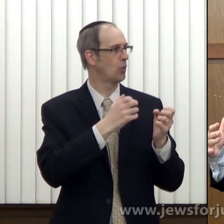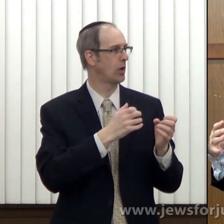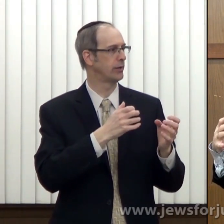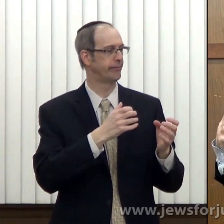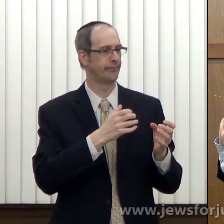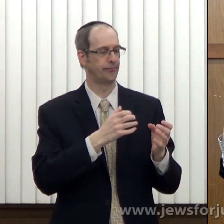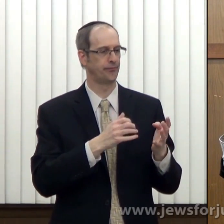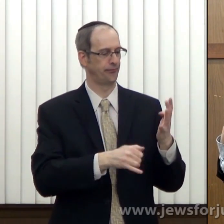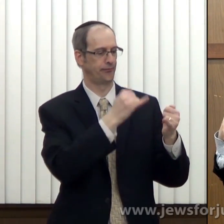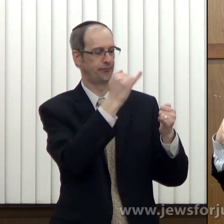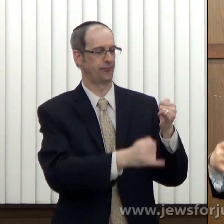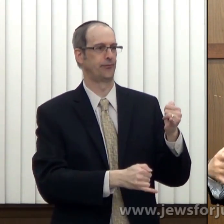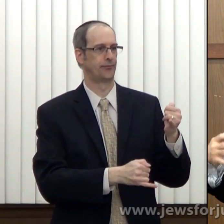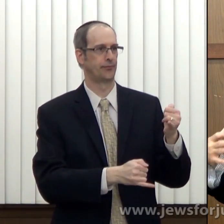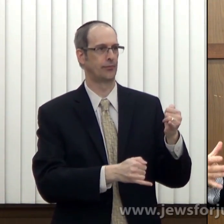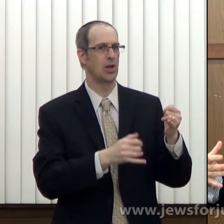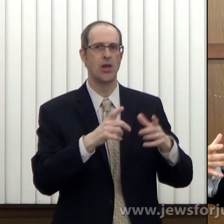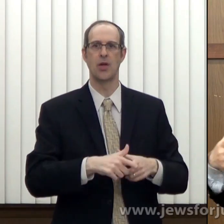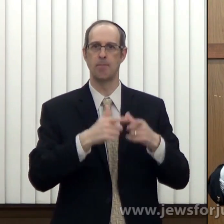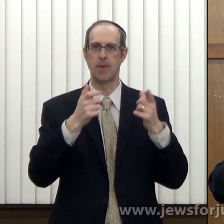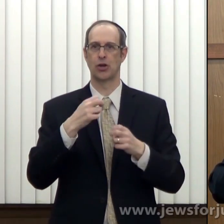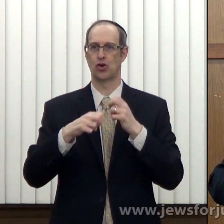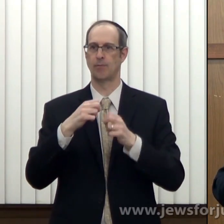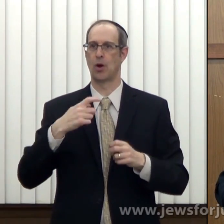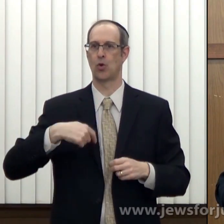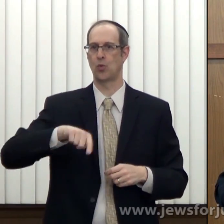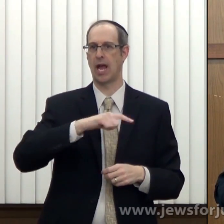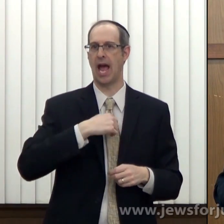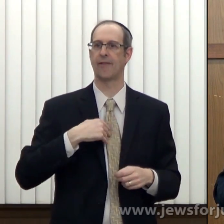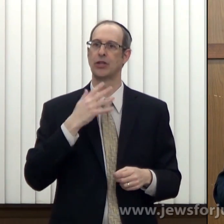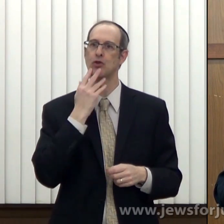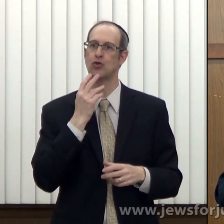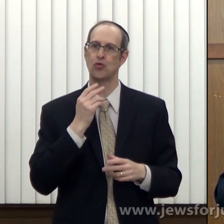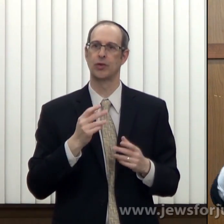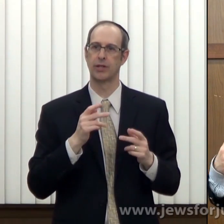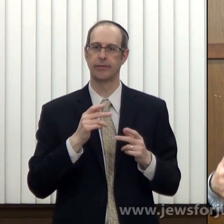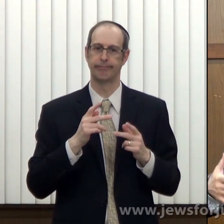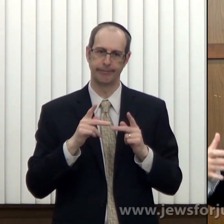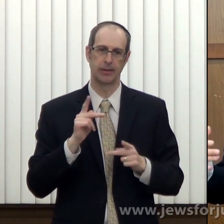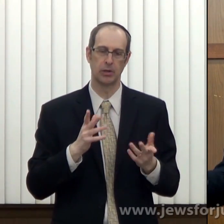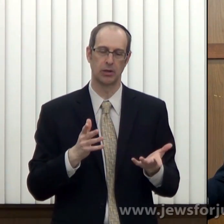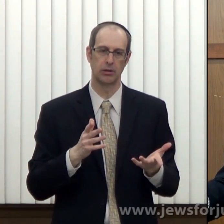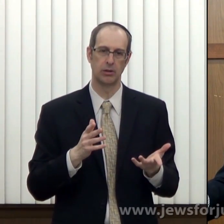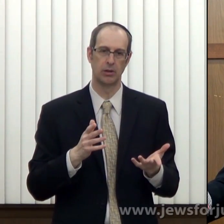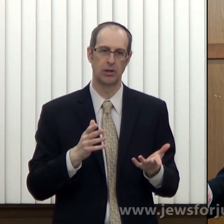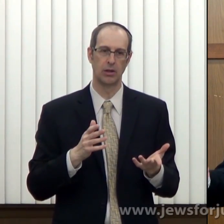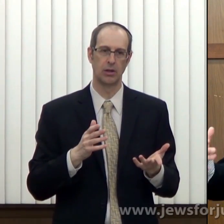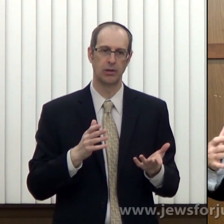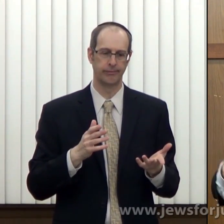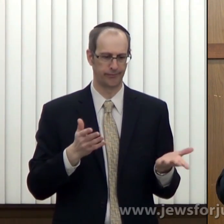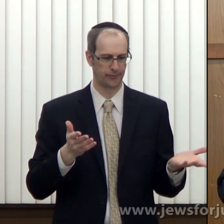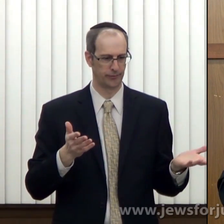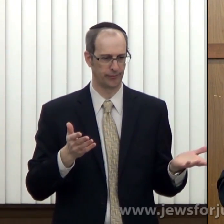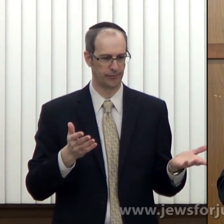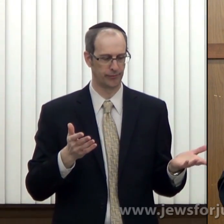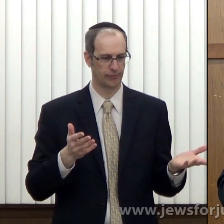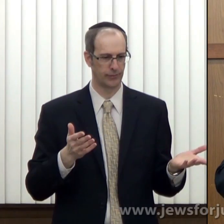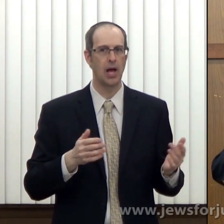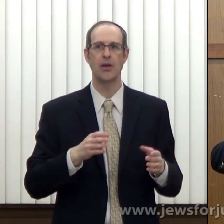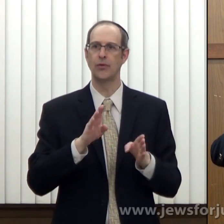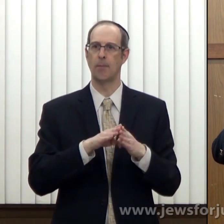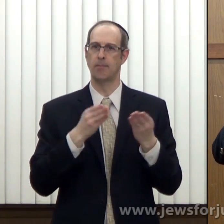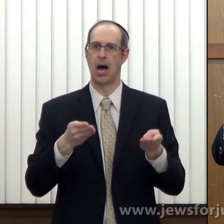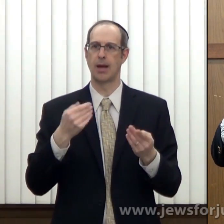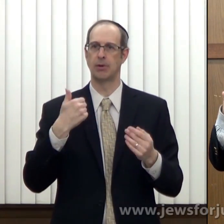now. The major problem that we have as Jews in terms of Jesus being the Messiah is that the Bible